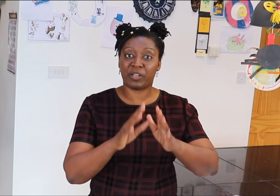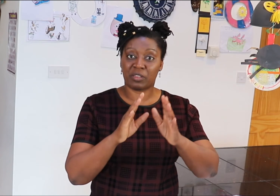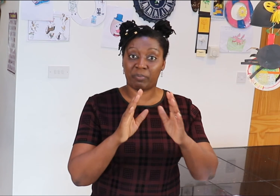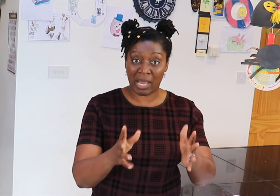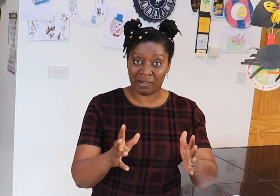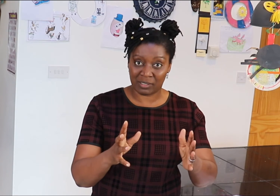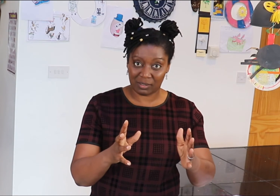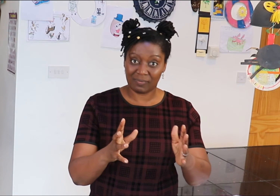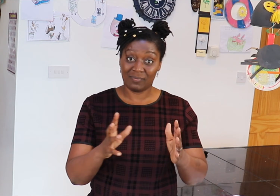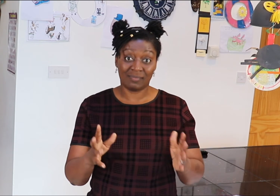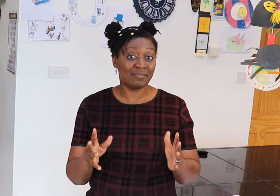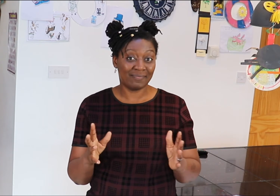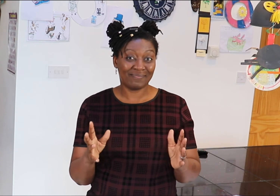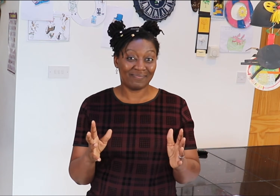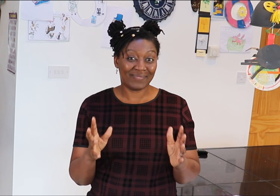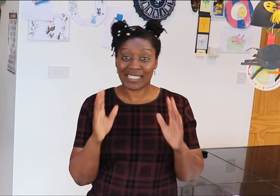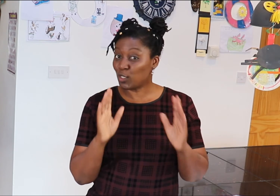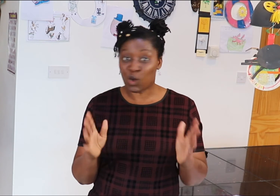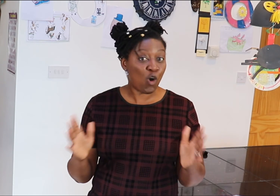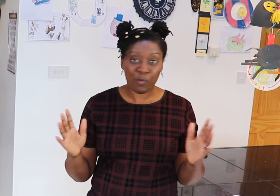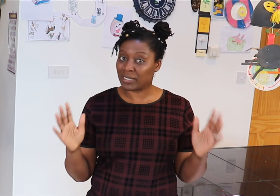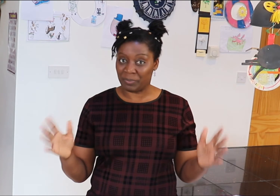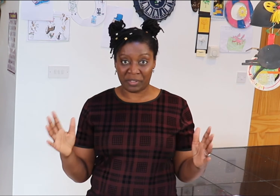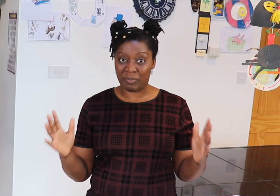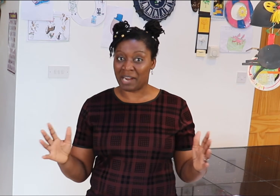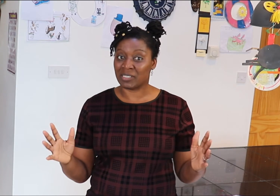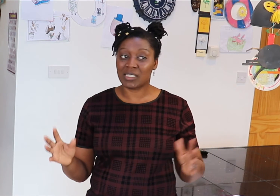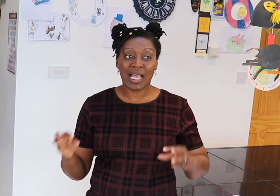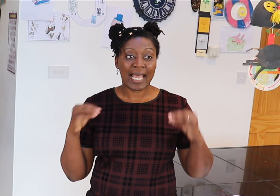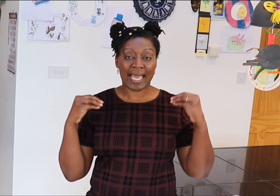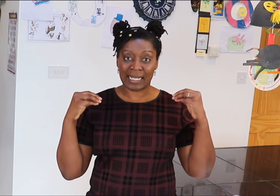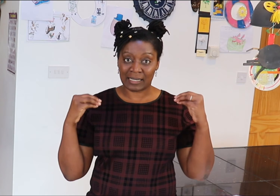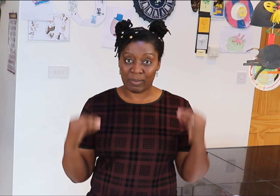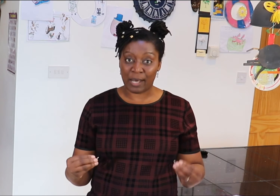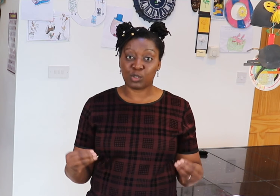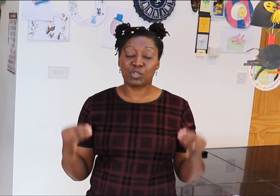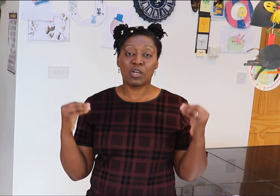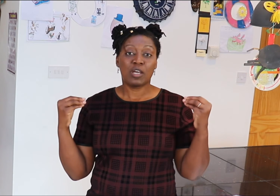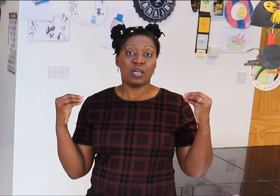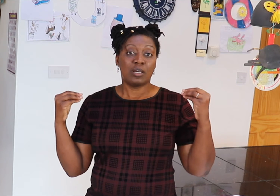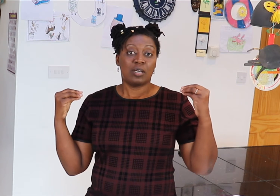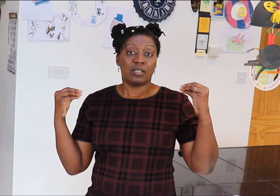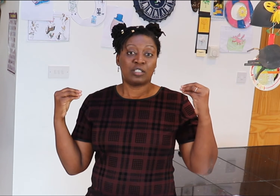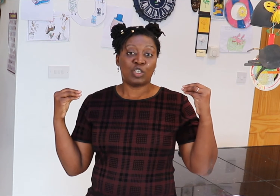birth parents, not always the birth parents. It's about